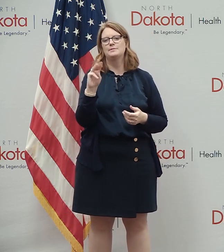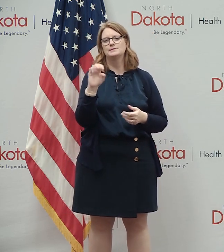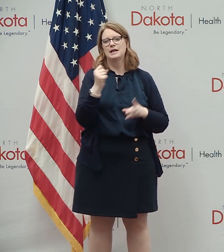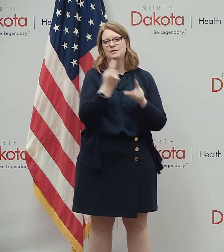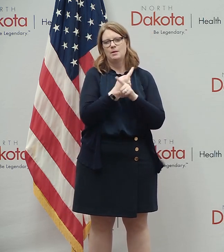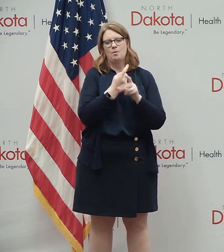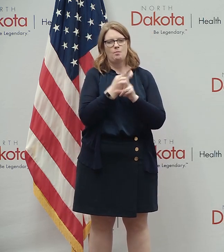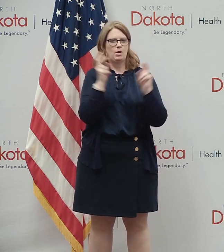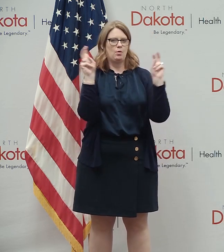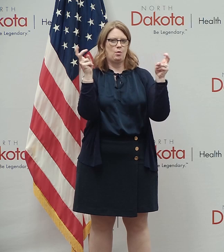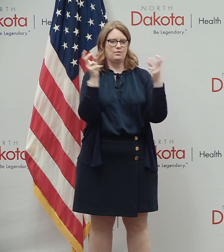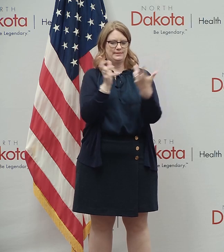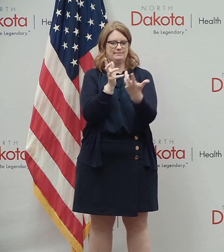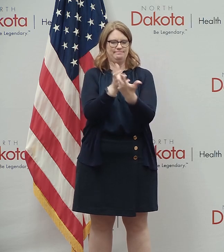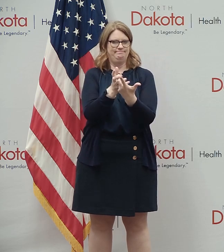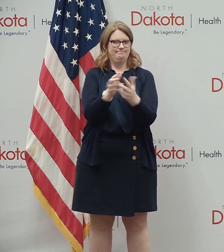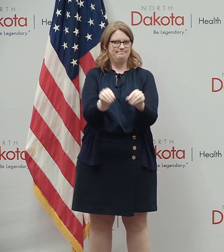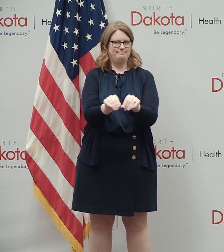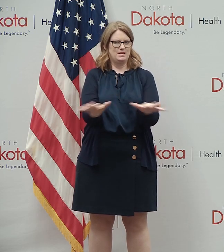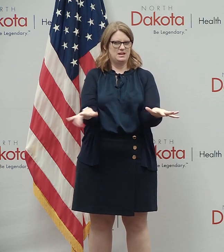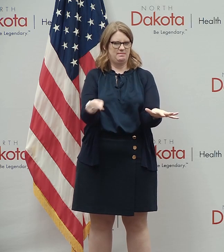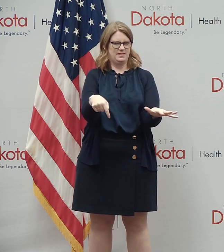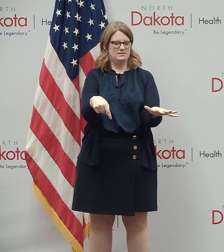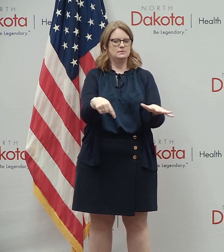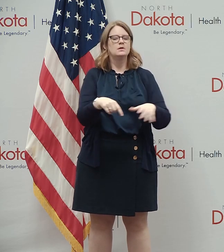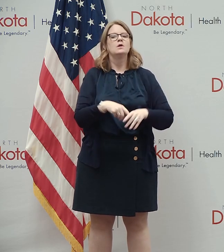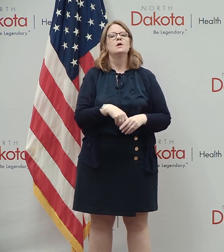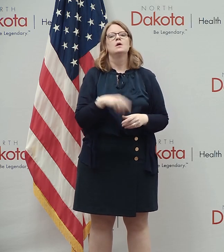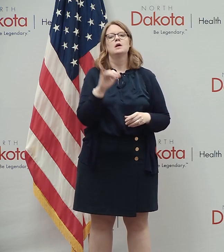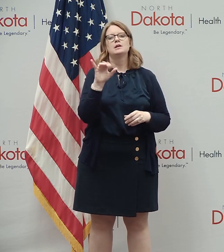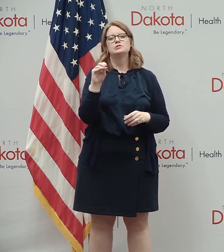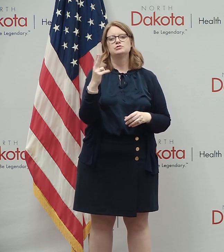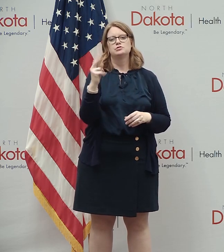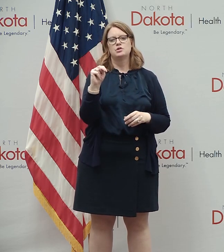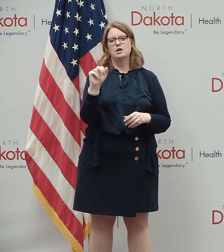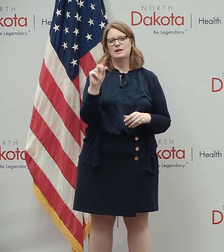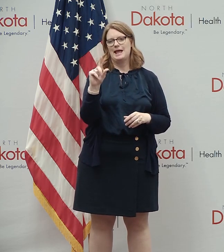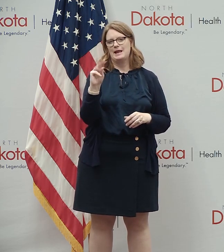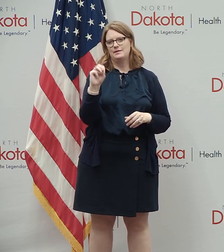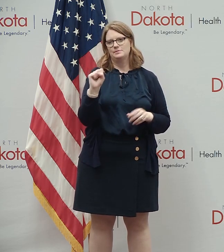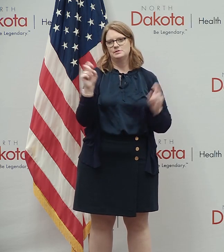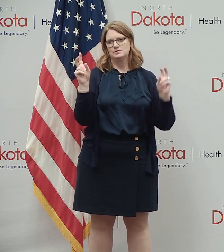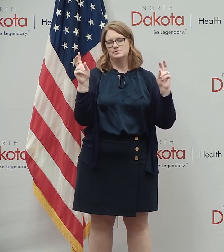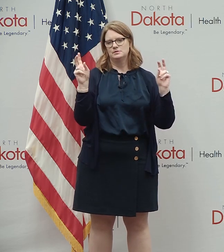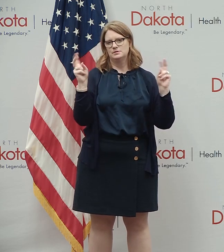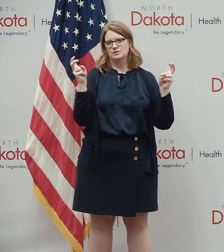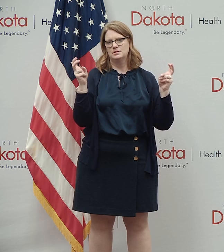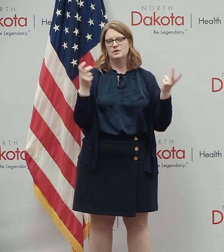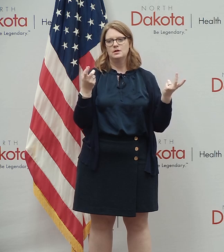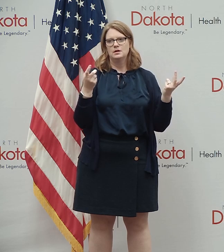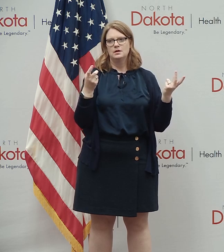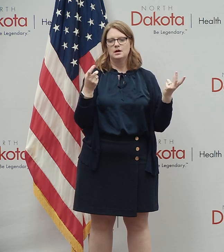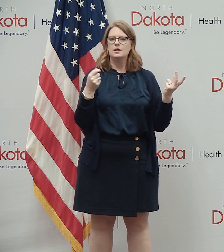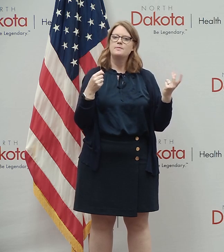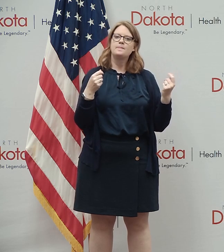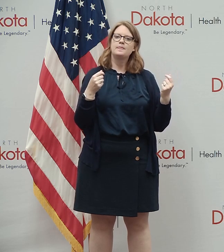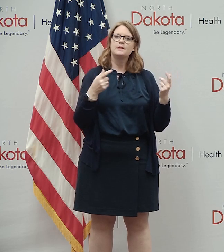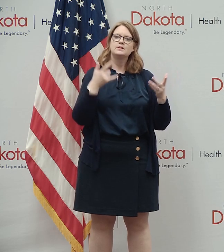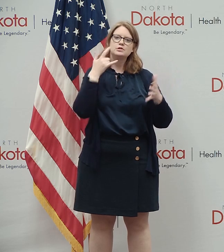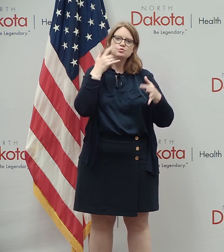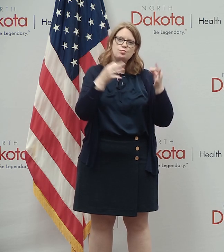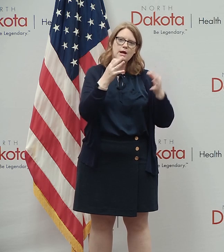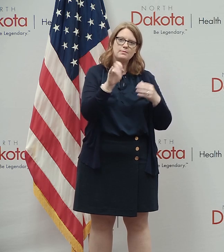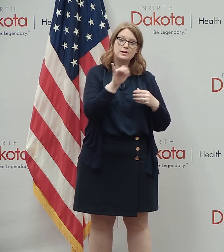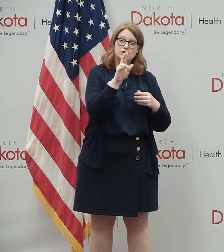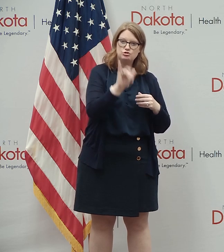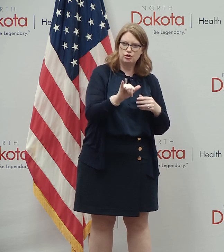that probably fits this pandemic pretty well, and he summarized it pretty clearly, and he says that trial by